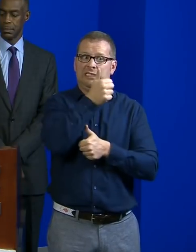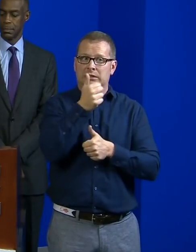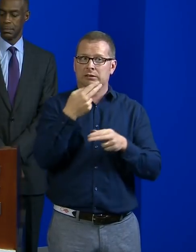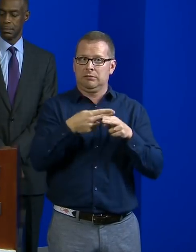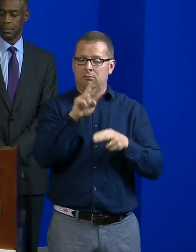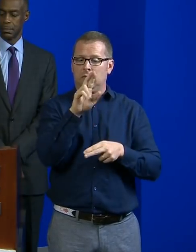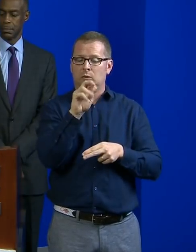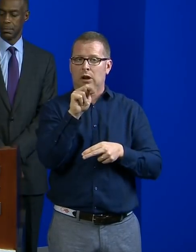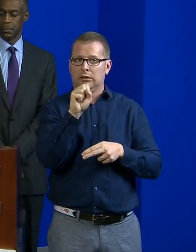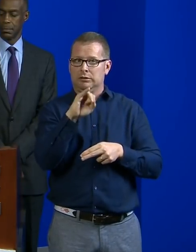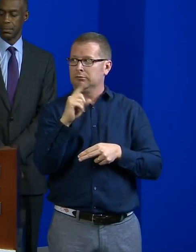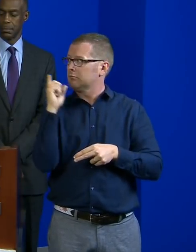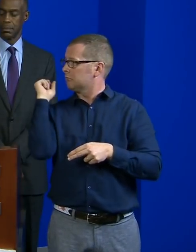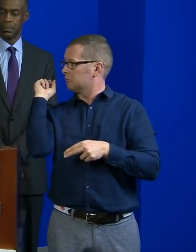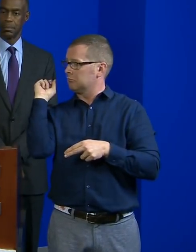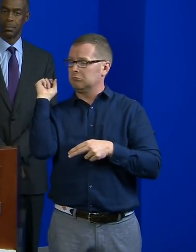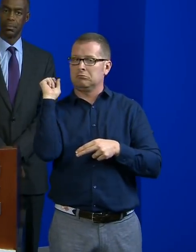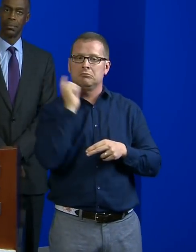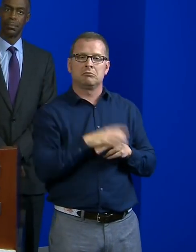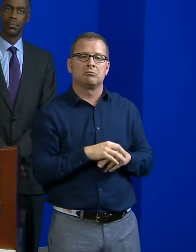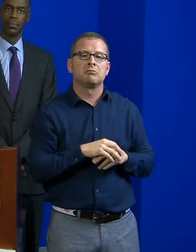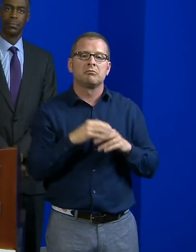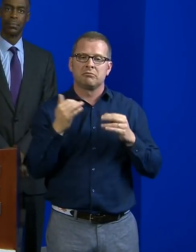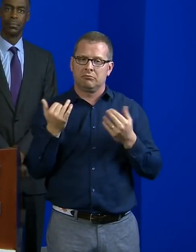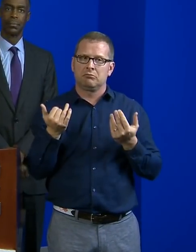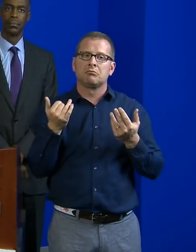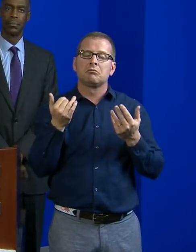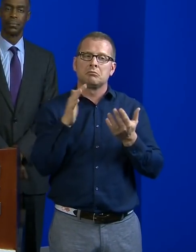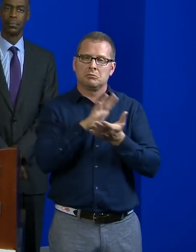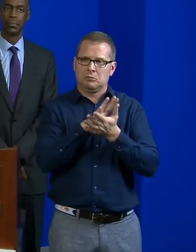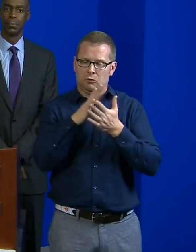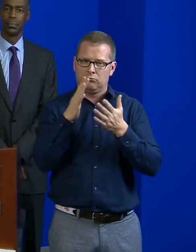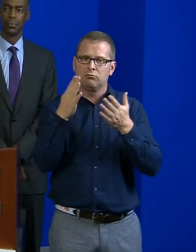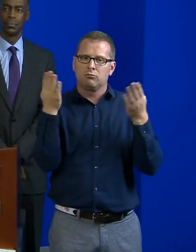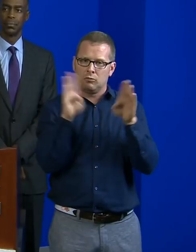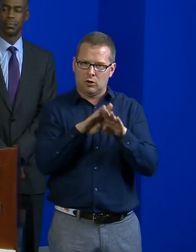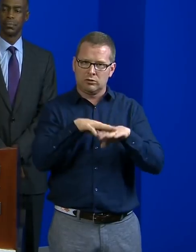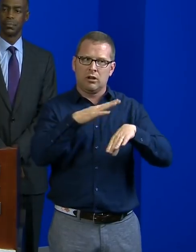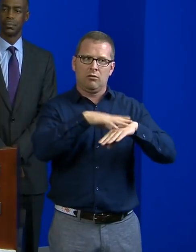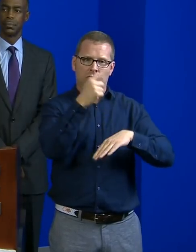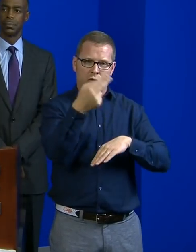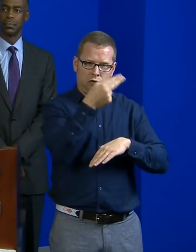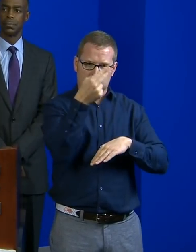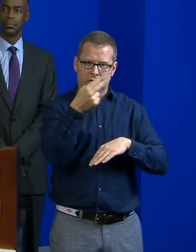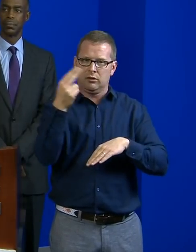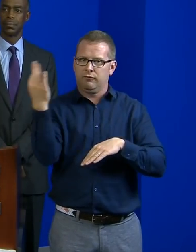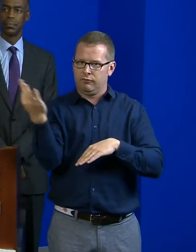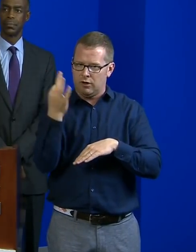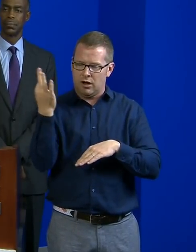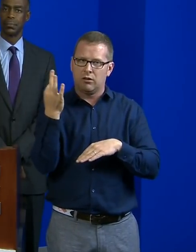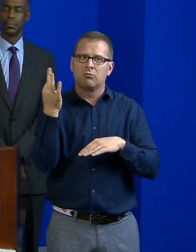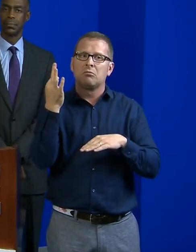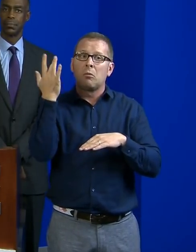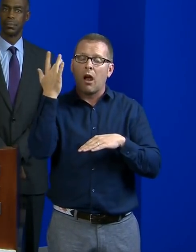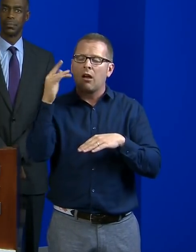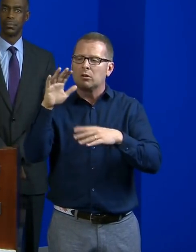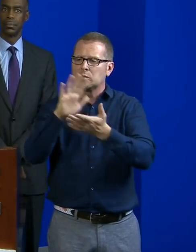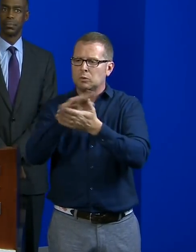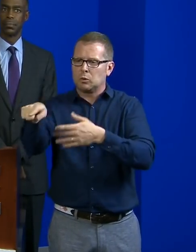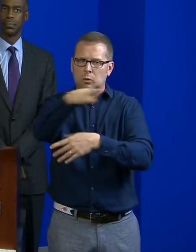to facilitate community sheltering operations. Hurricane Irma is expected to be a wind